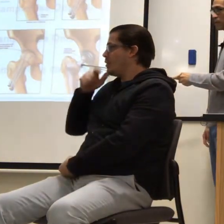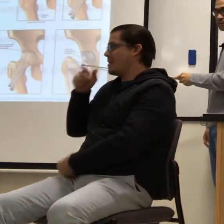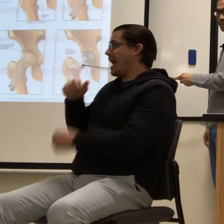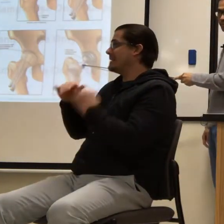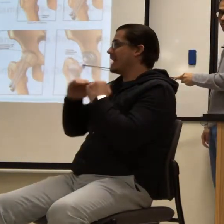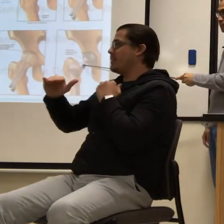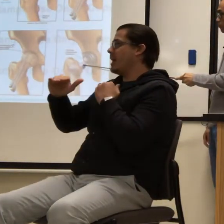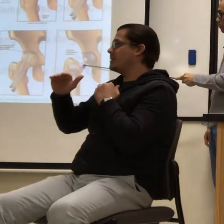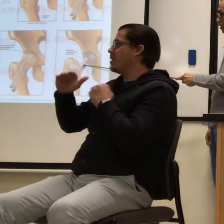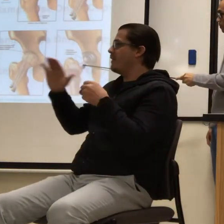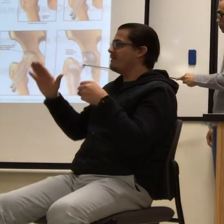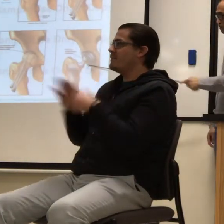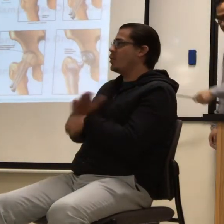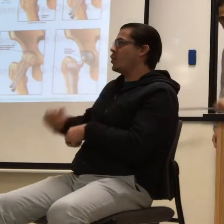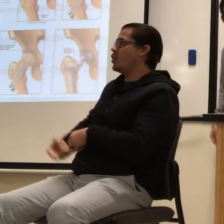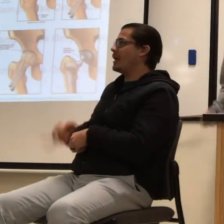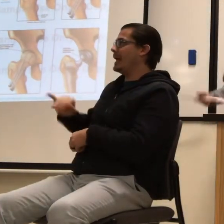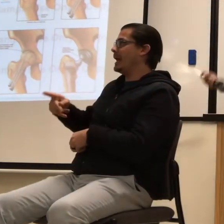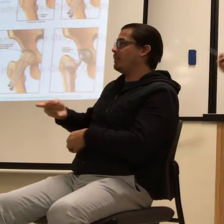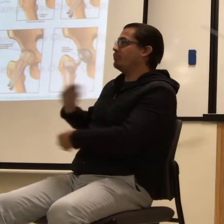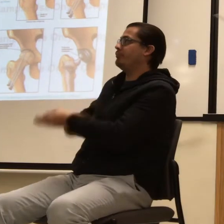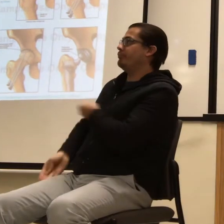hip replacement. Okay?